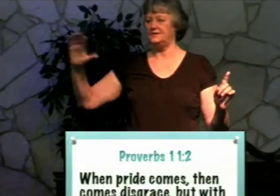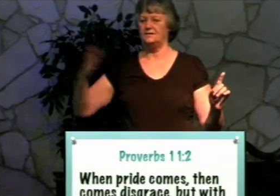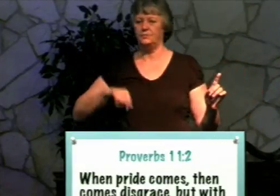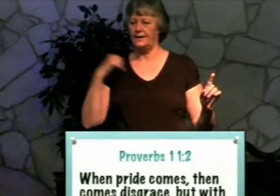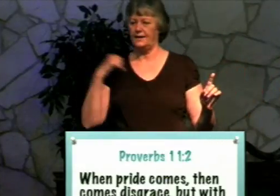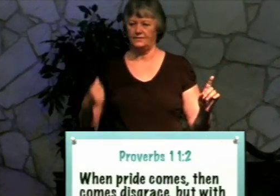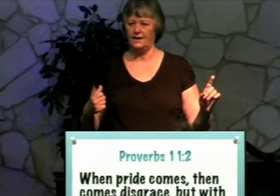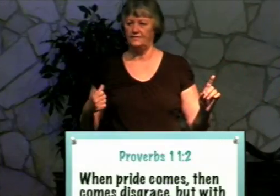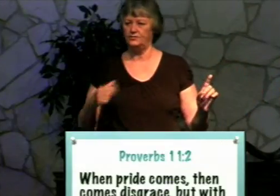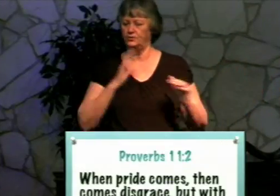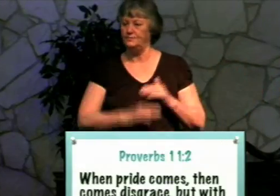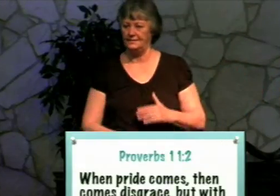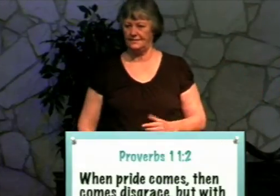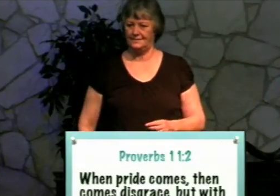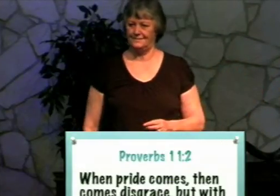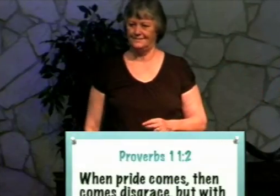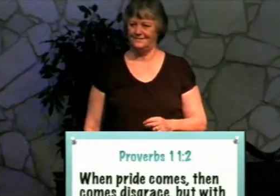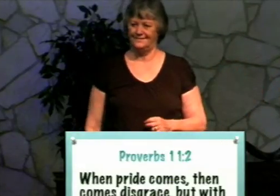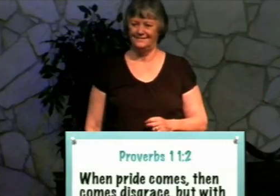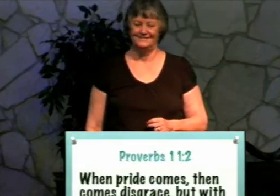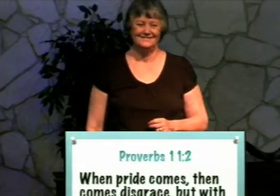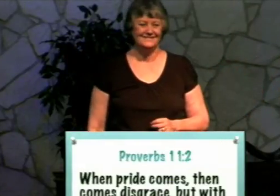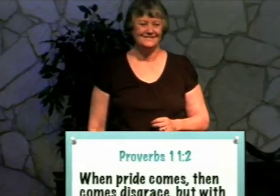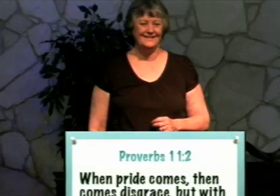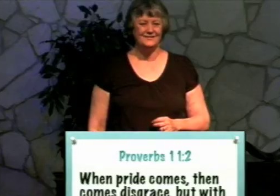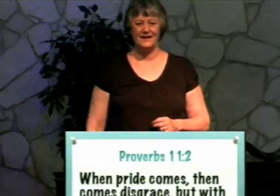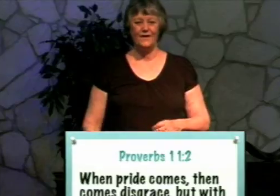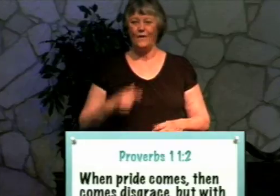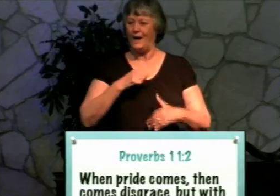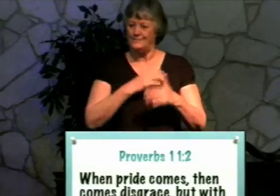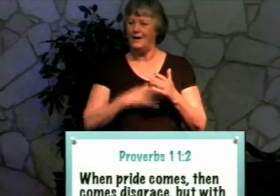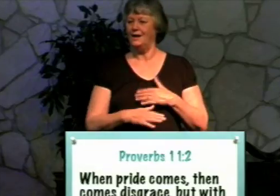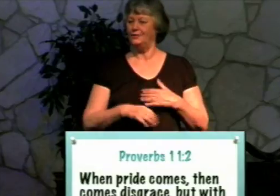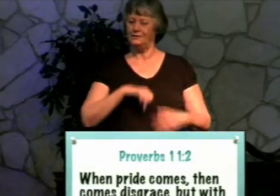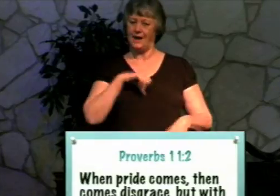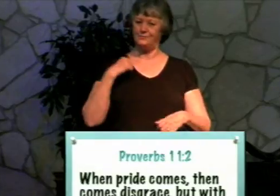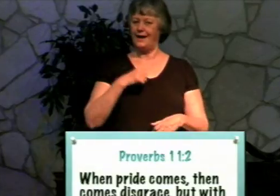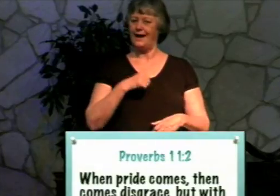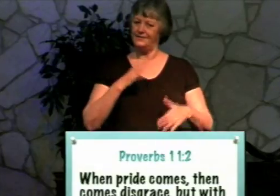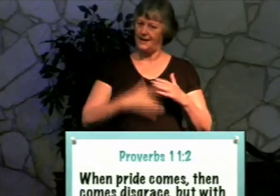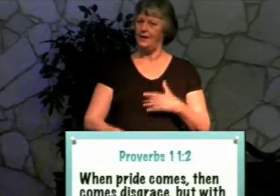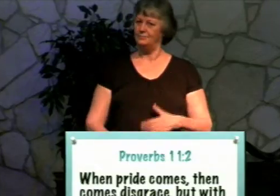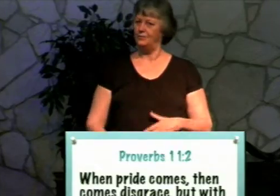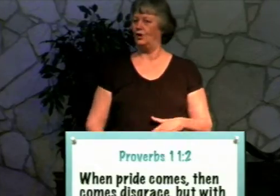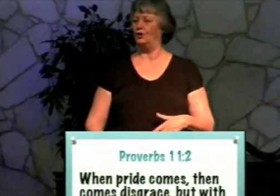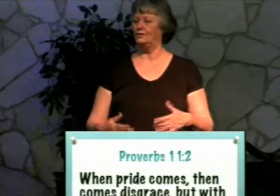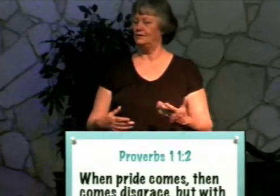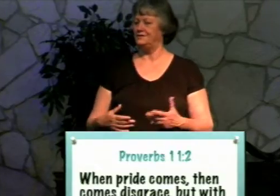become proud of your humility. Say, oh, I'm humble and I'm proud that I'm humble, you